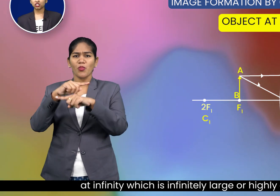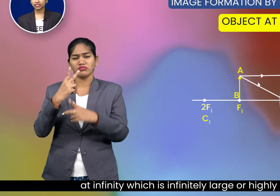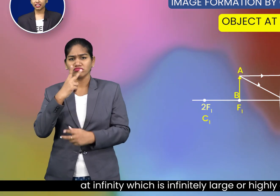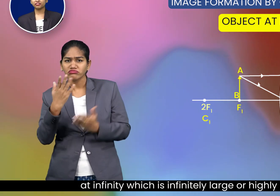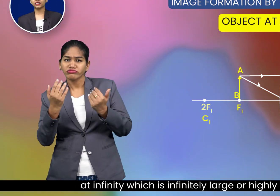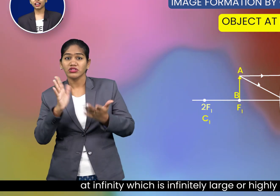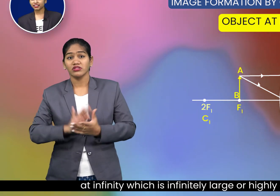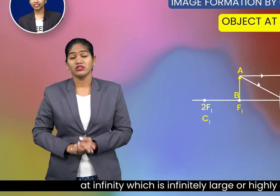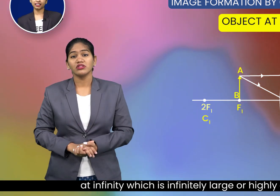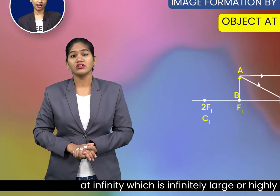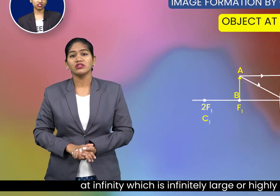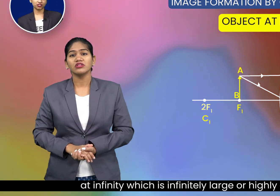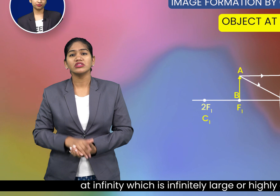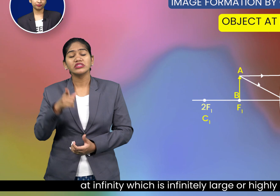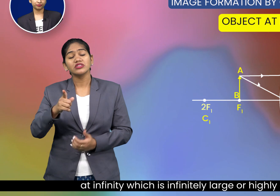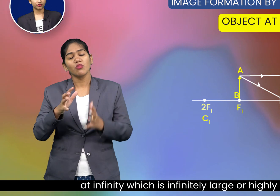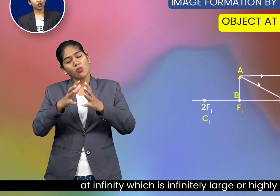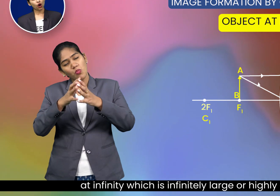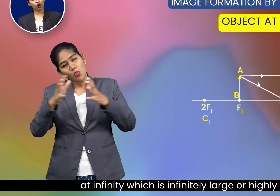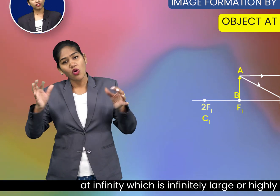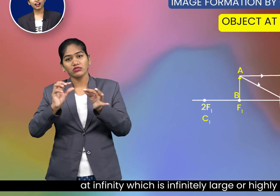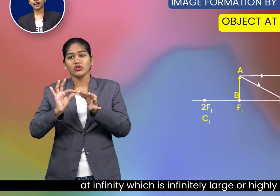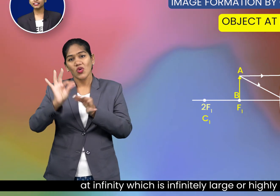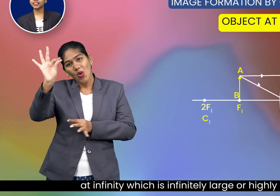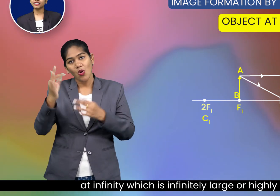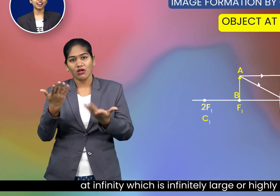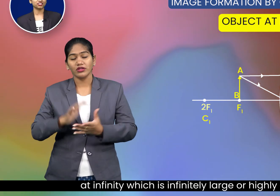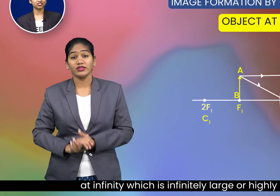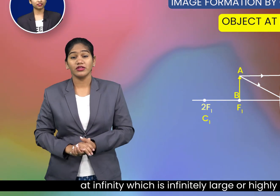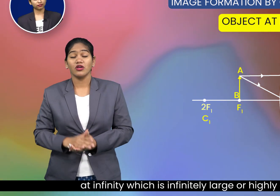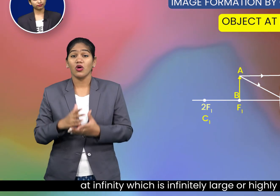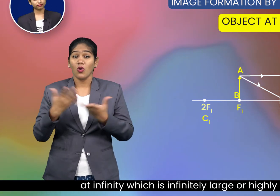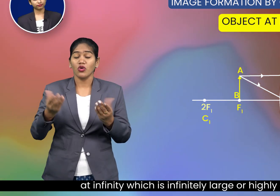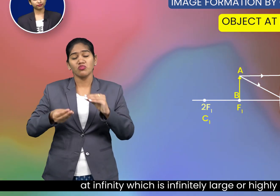which is infinitely large or highly enlarged.